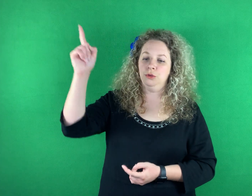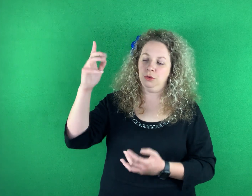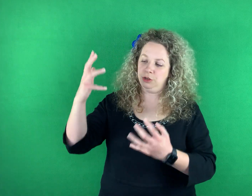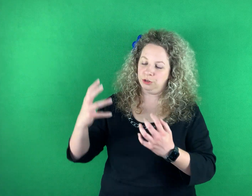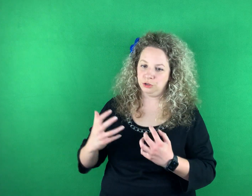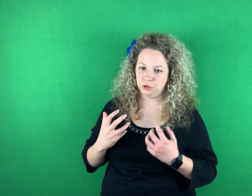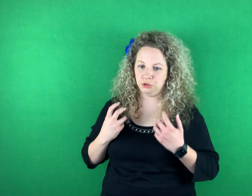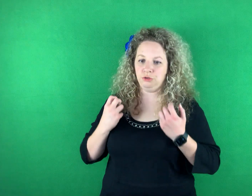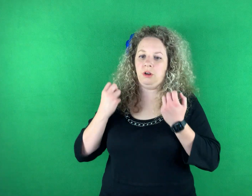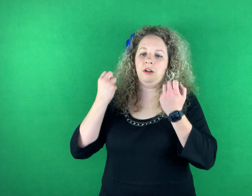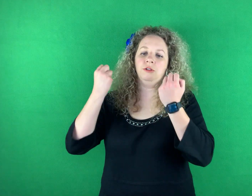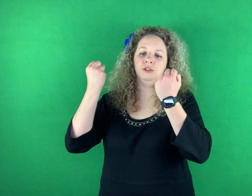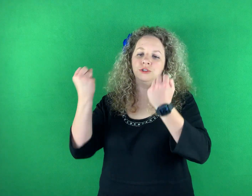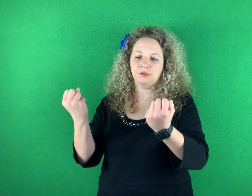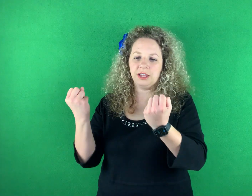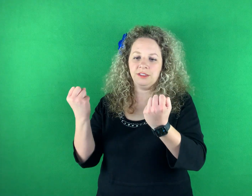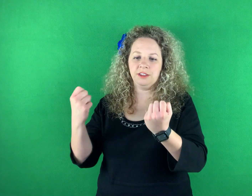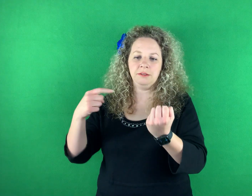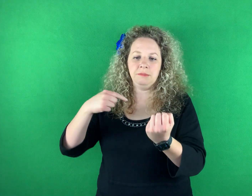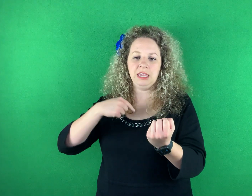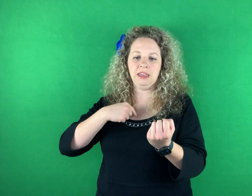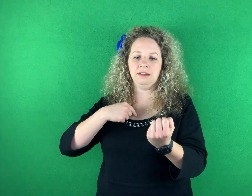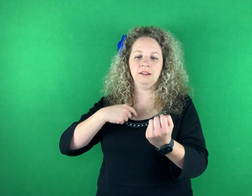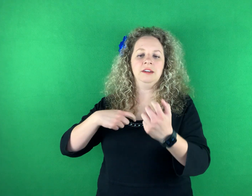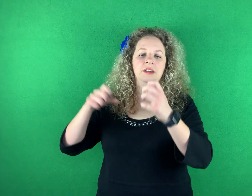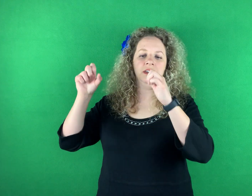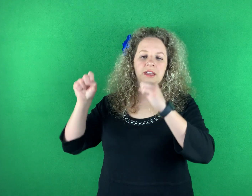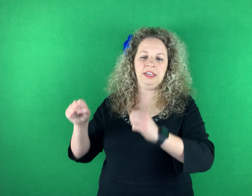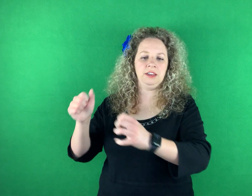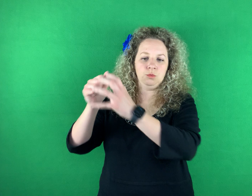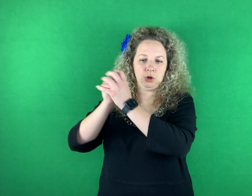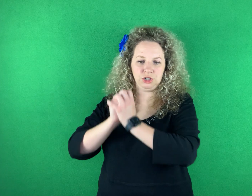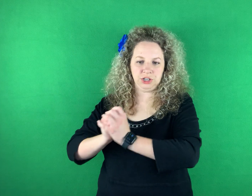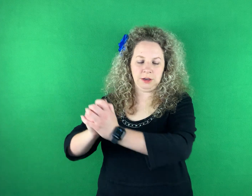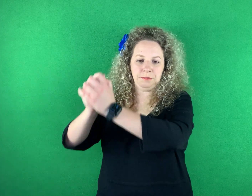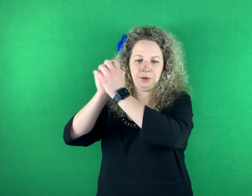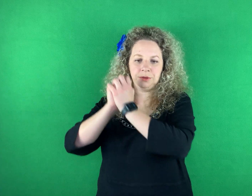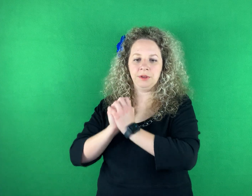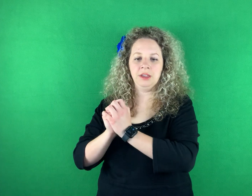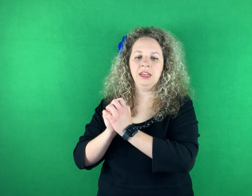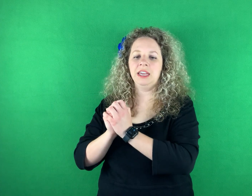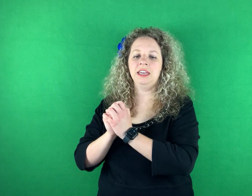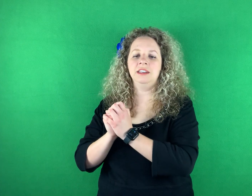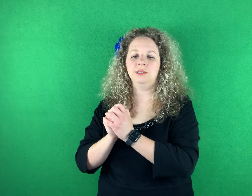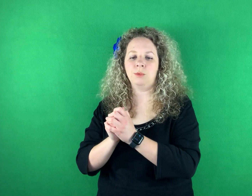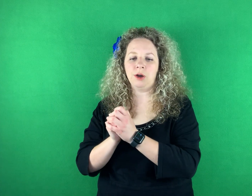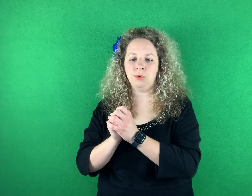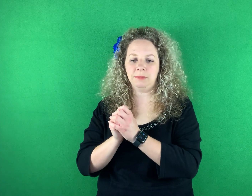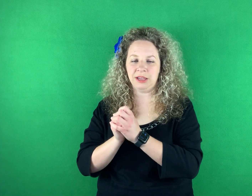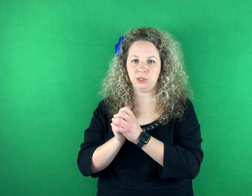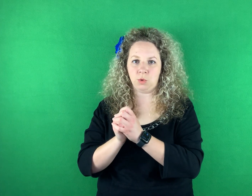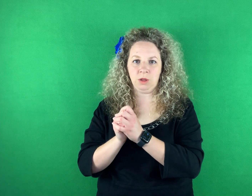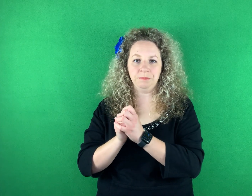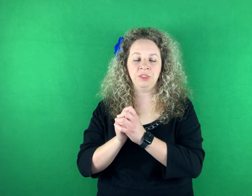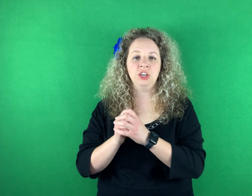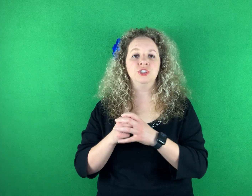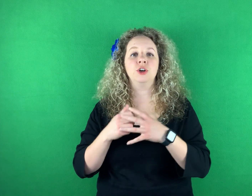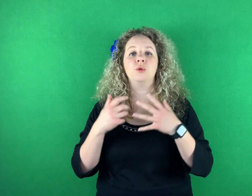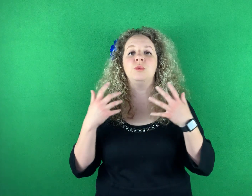You strong or strengthen me can worship. It is well with my soul. So when